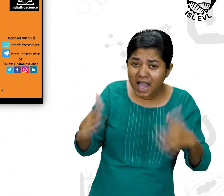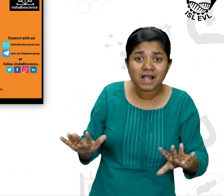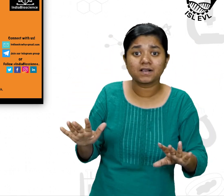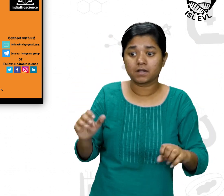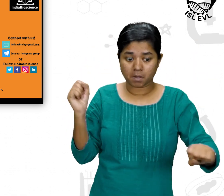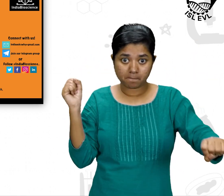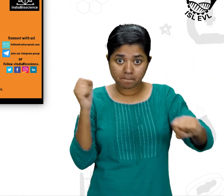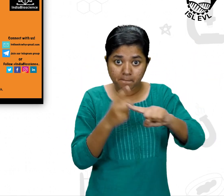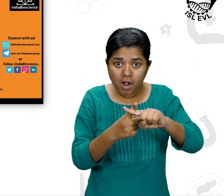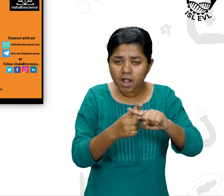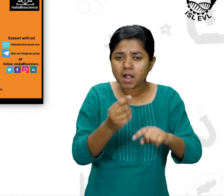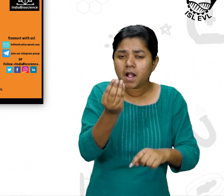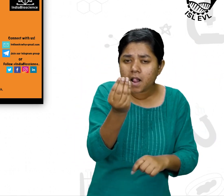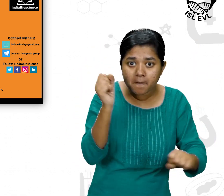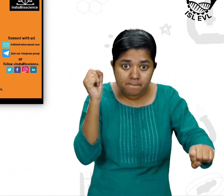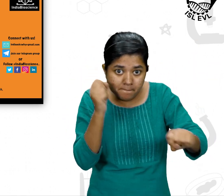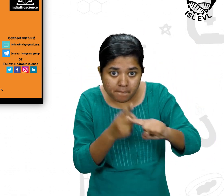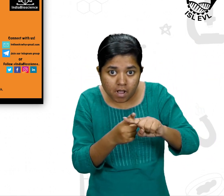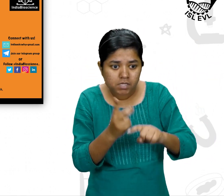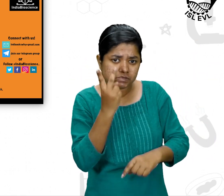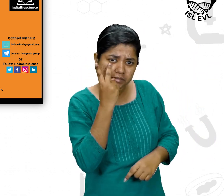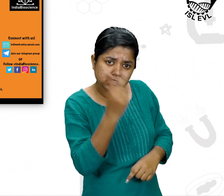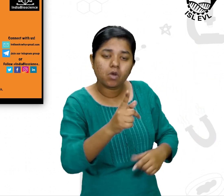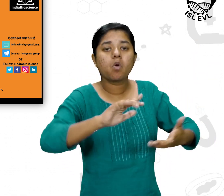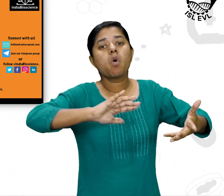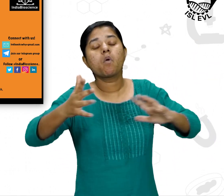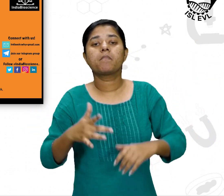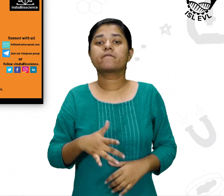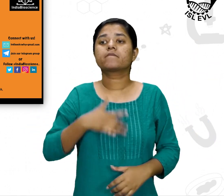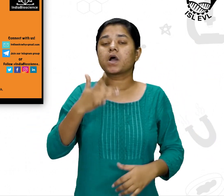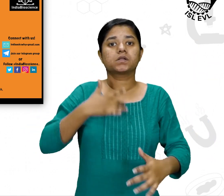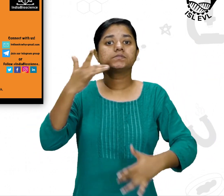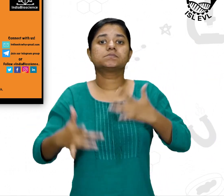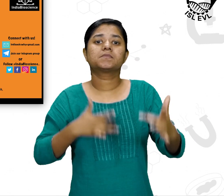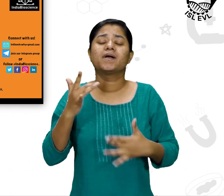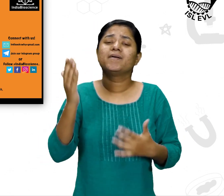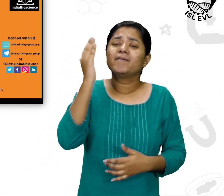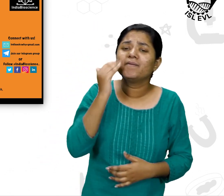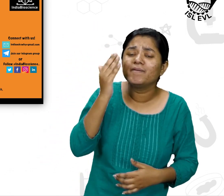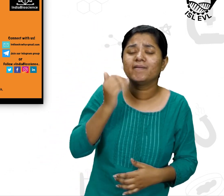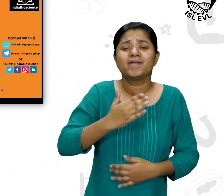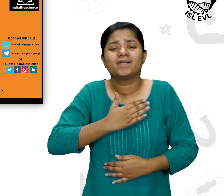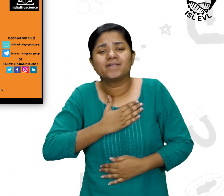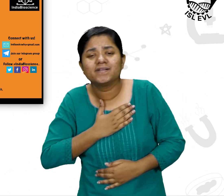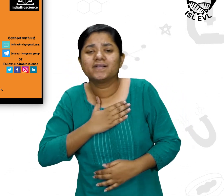fascinating. They totally are. I agree.